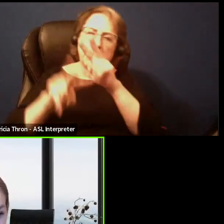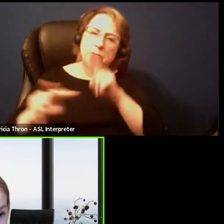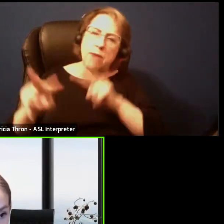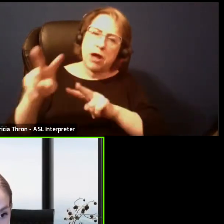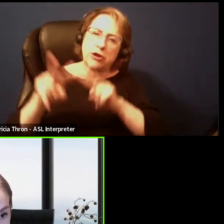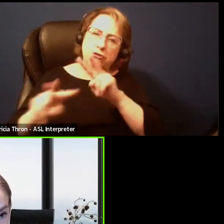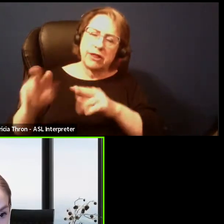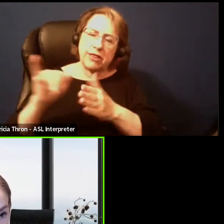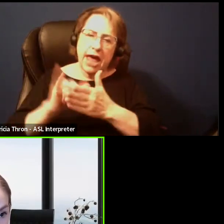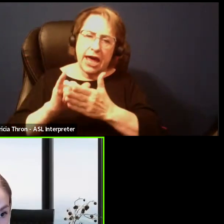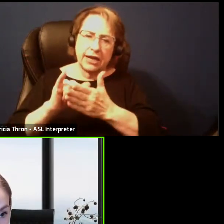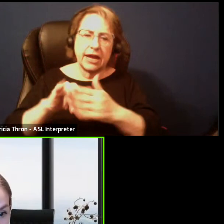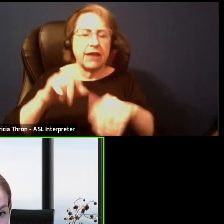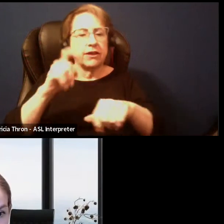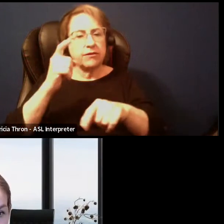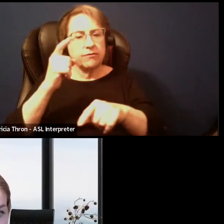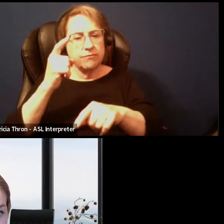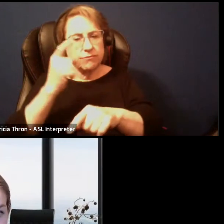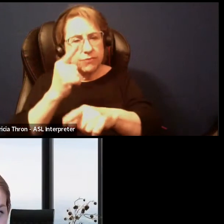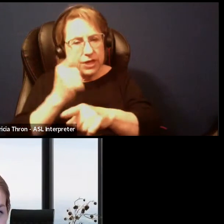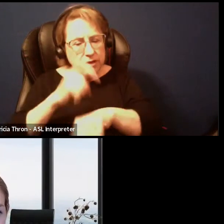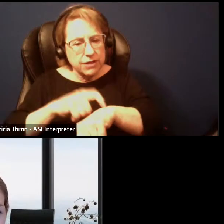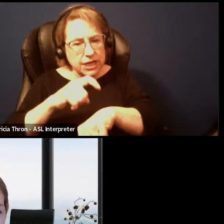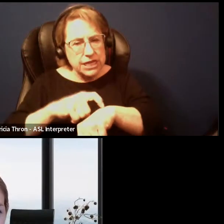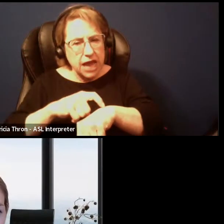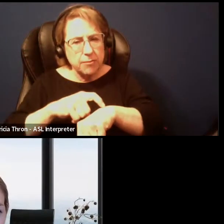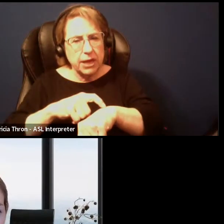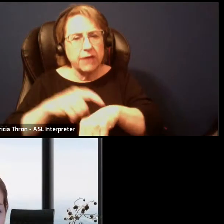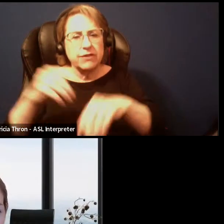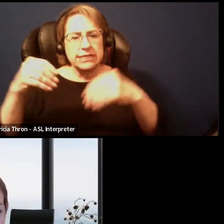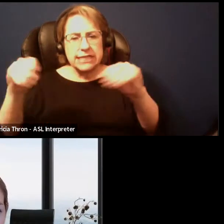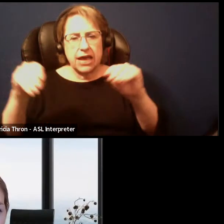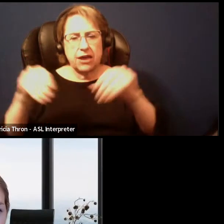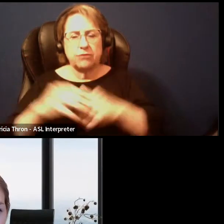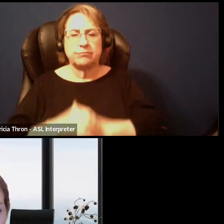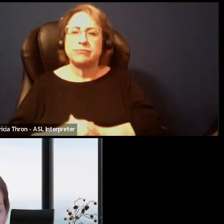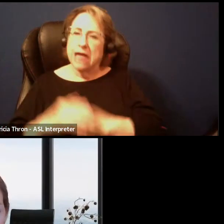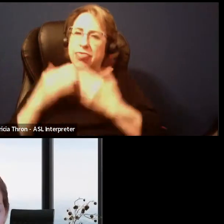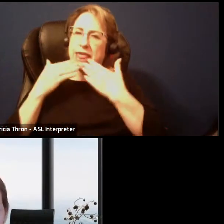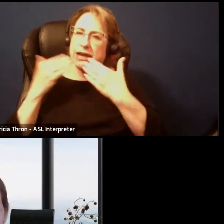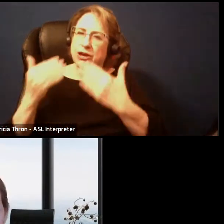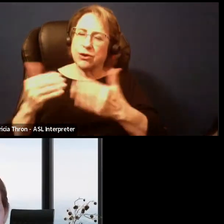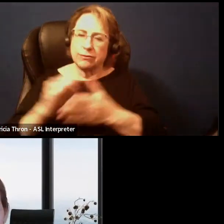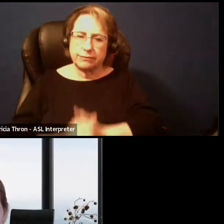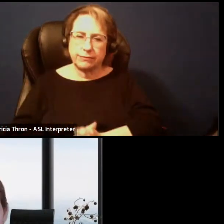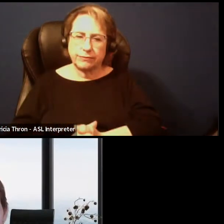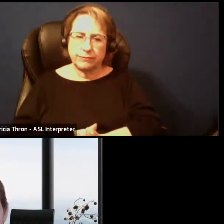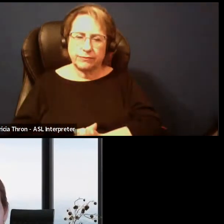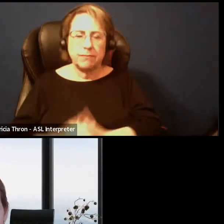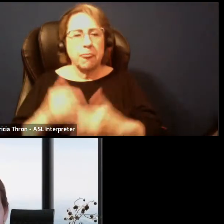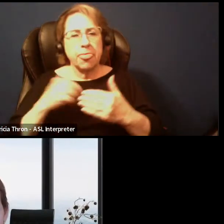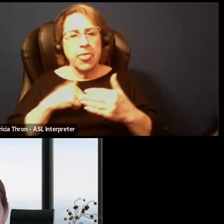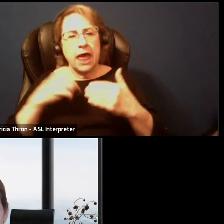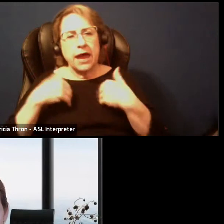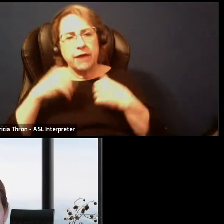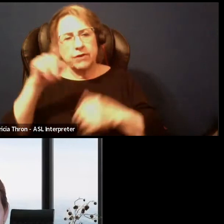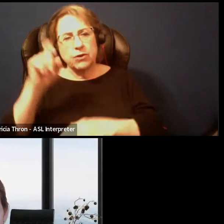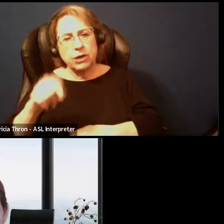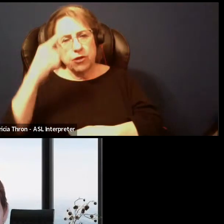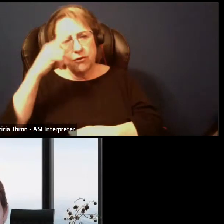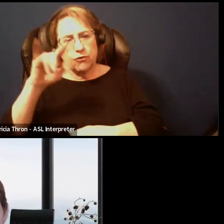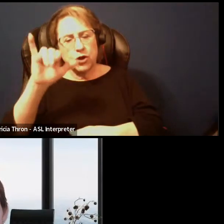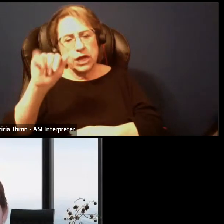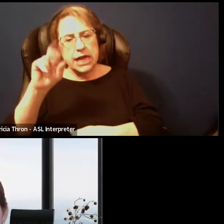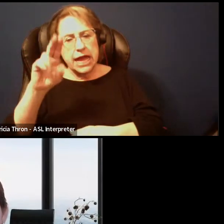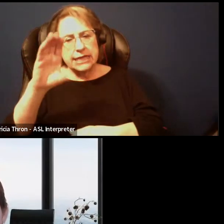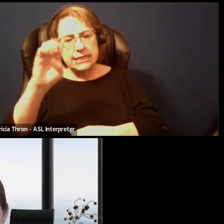sale. Thank you. Thank you. I have a quick question for Yancey. So one of the